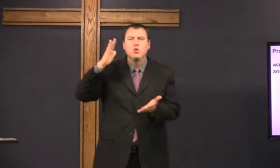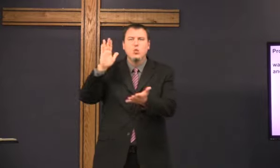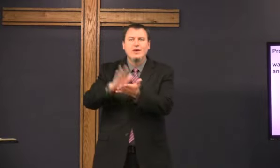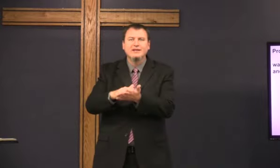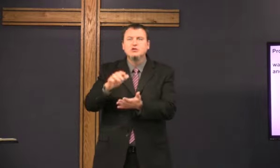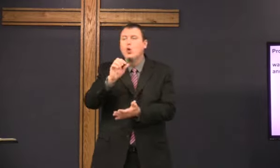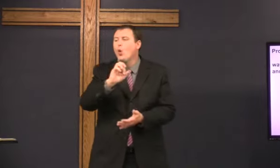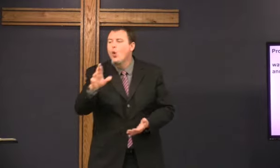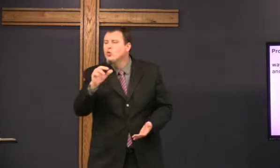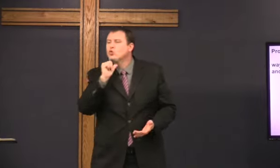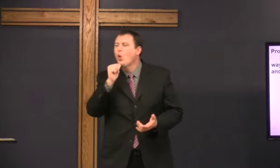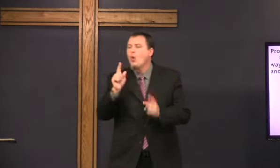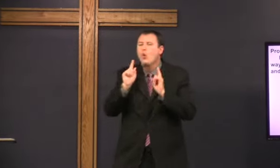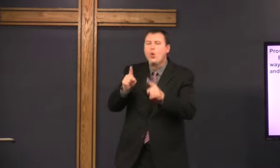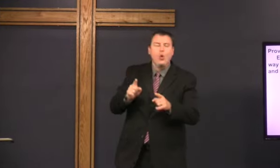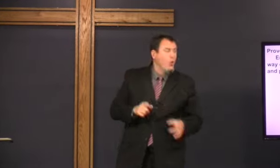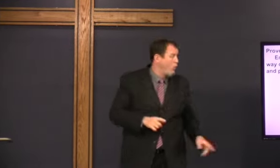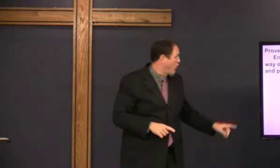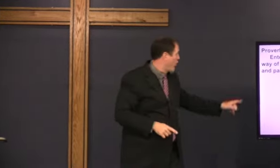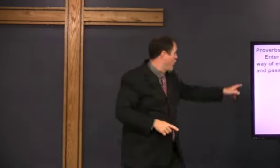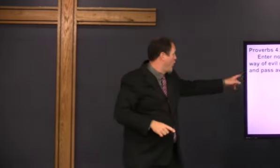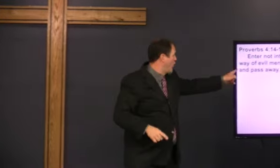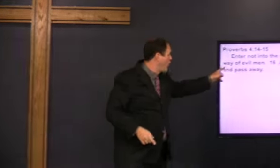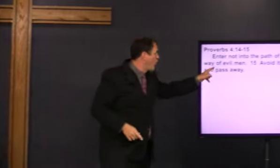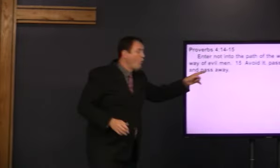on the path of the wicked. Don't go